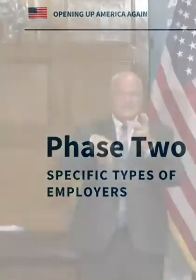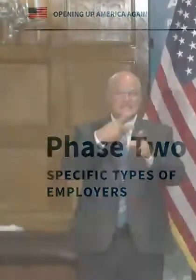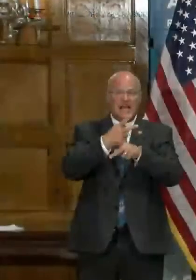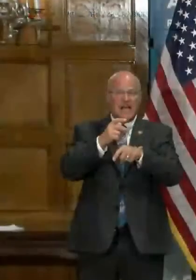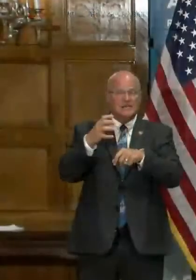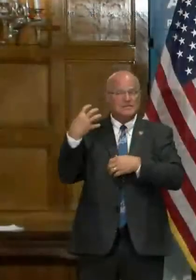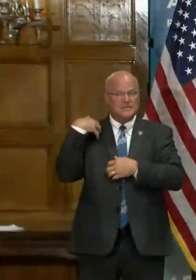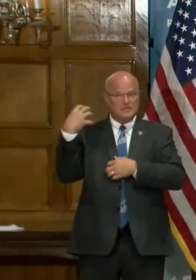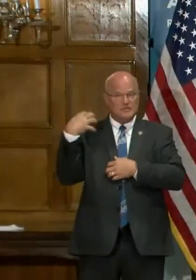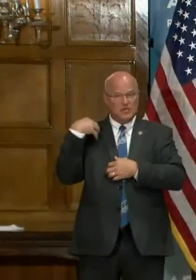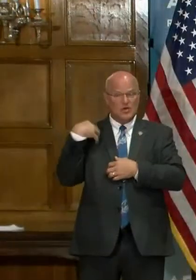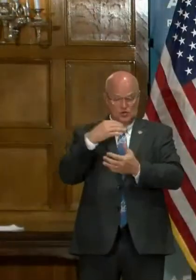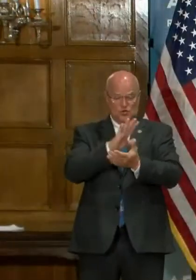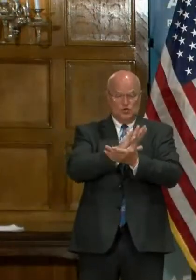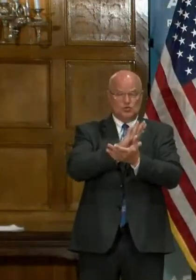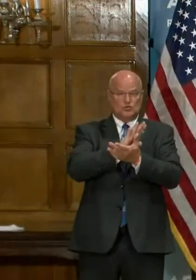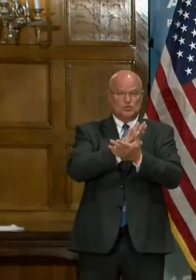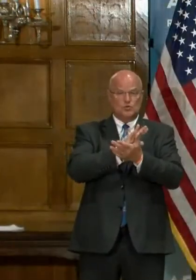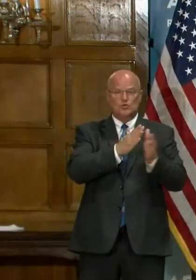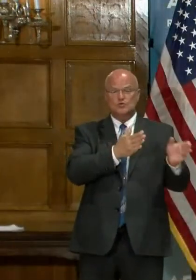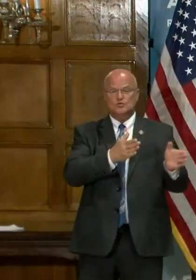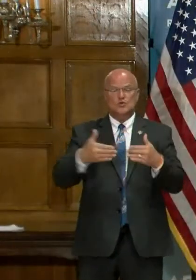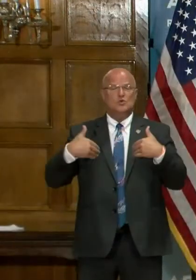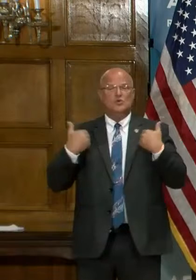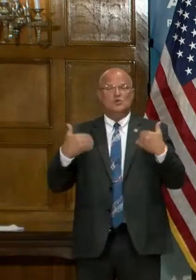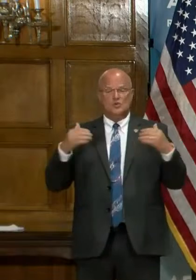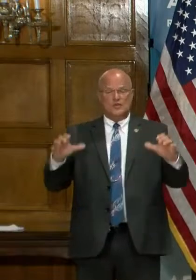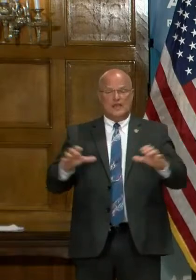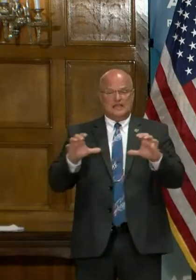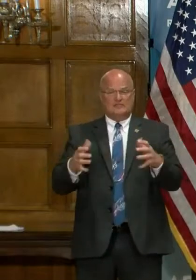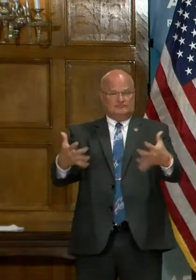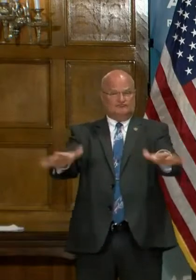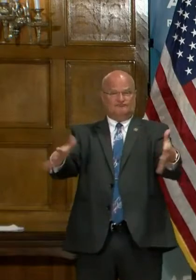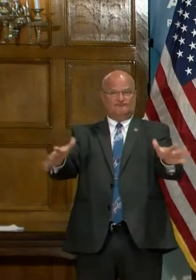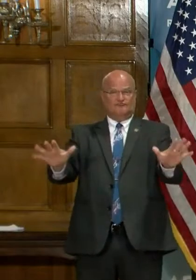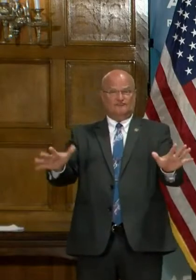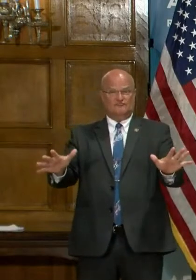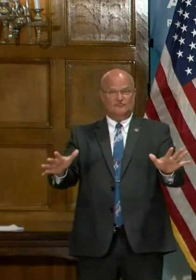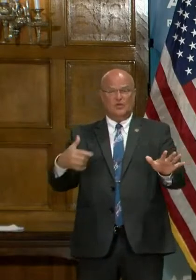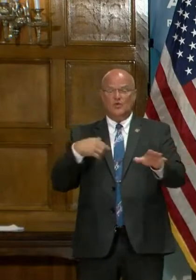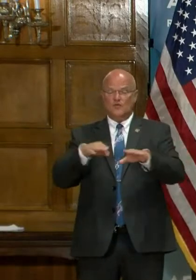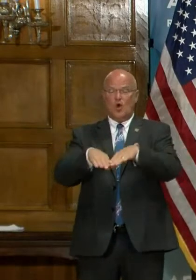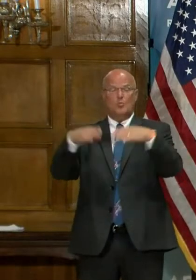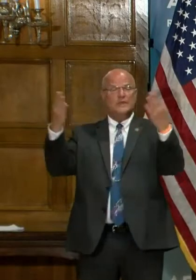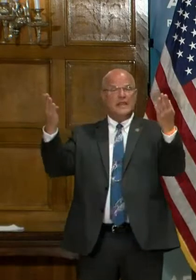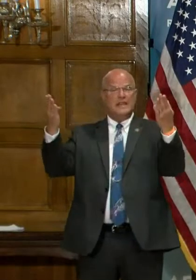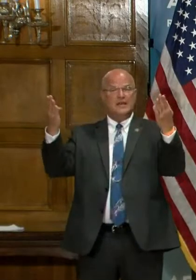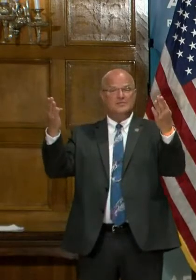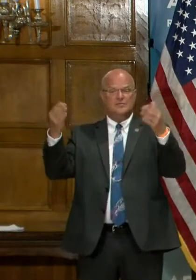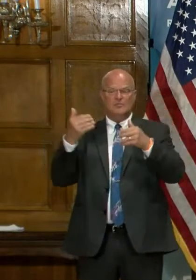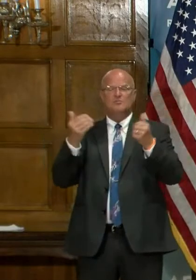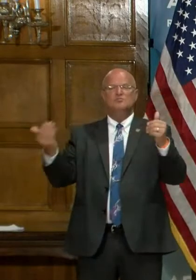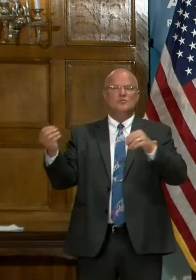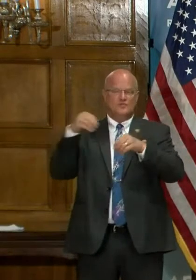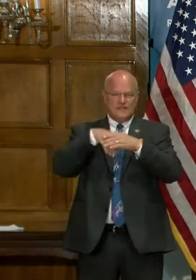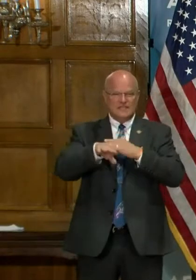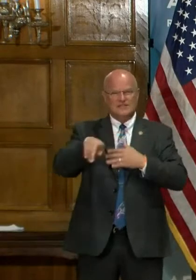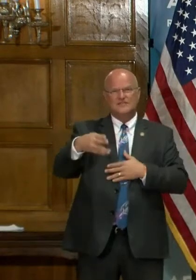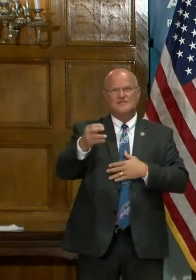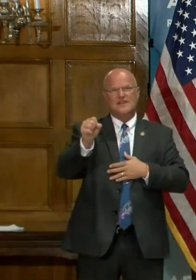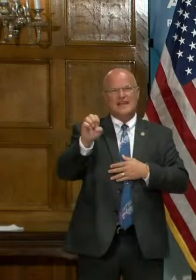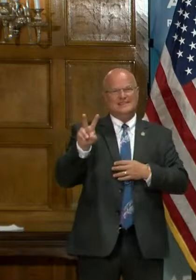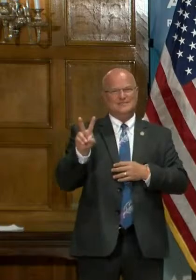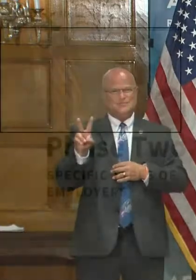of employers, schools and organized youth activities. We've already done that. So we've opened that up. We've moved into phase